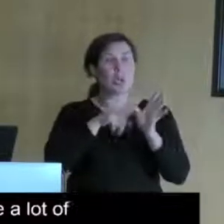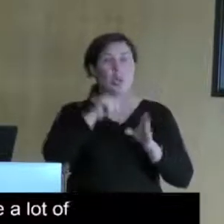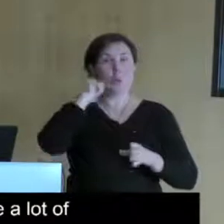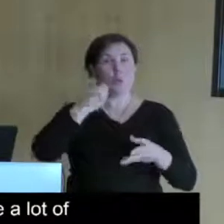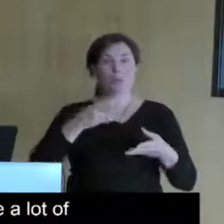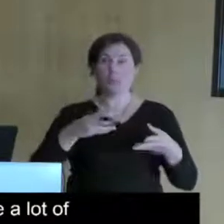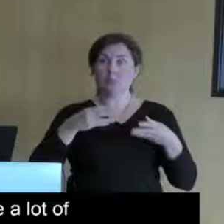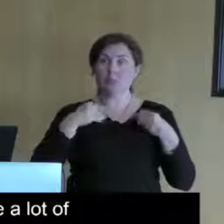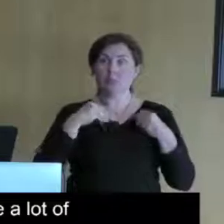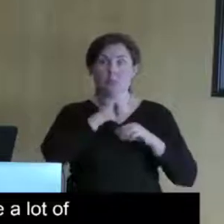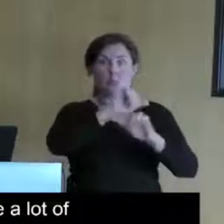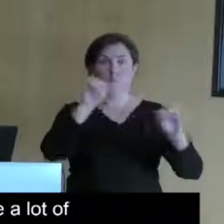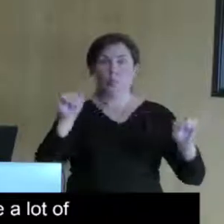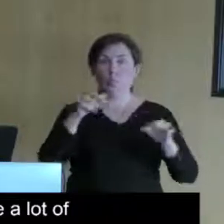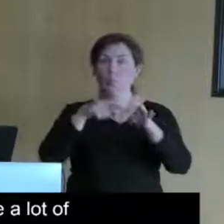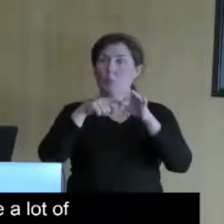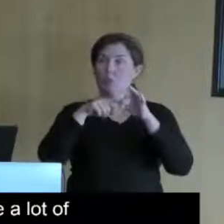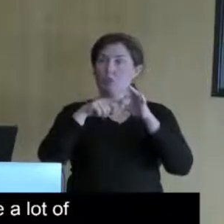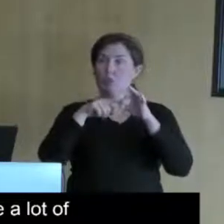So Tony mentioned before